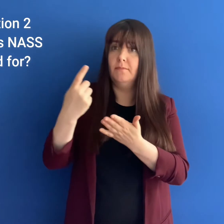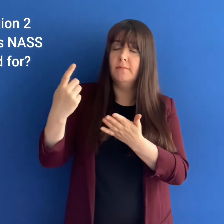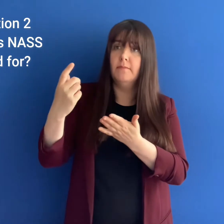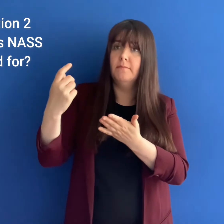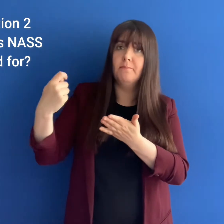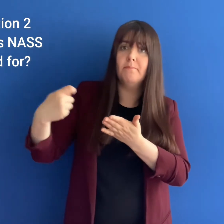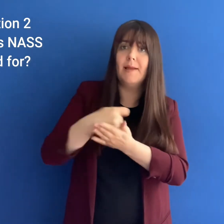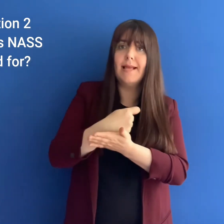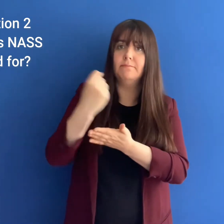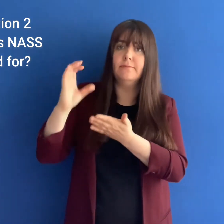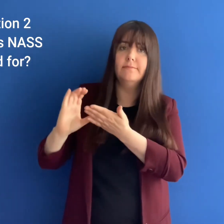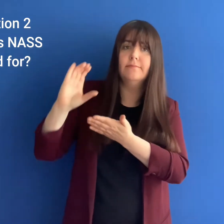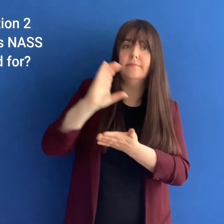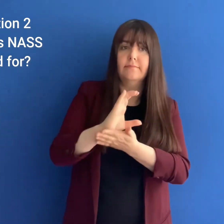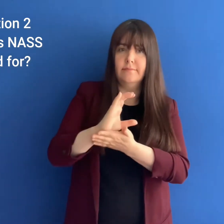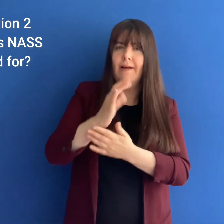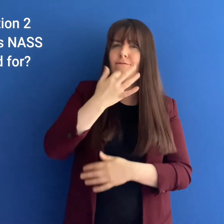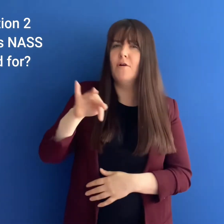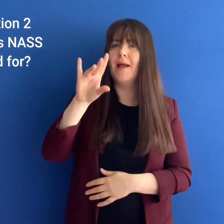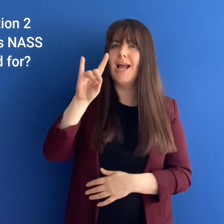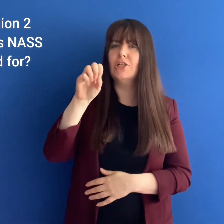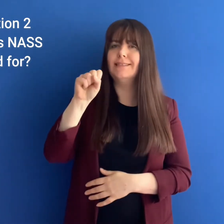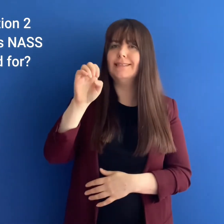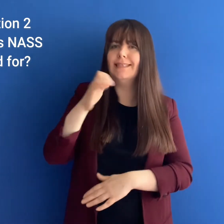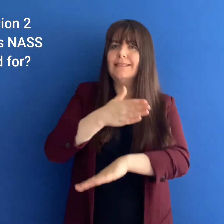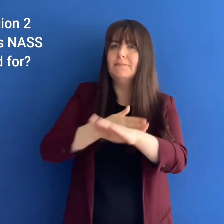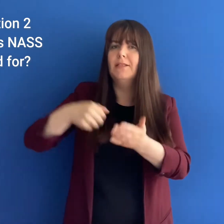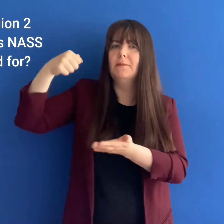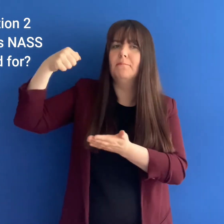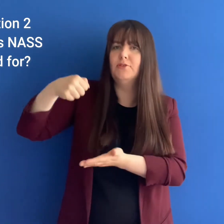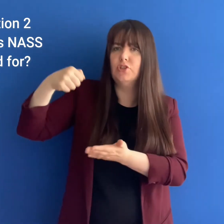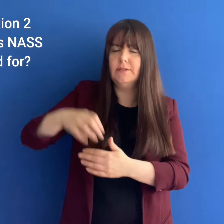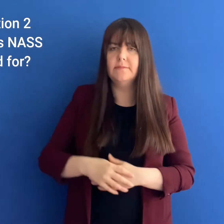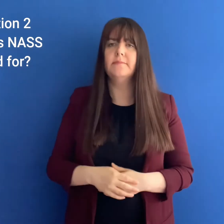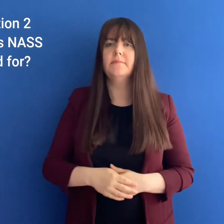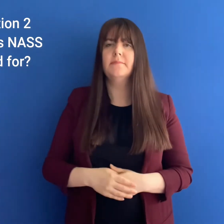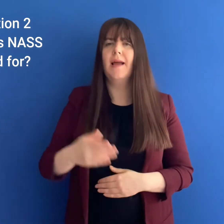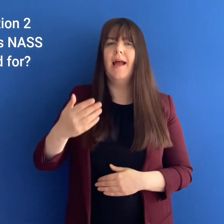support which are paid for by the HSE disability budget.